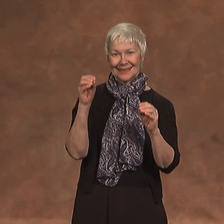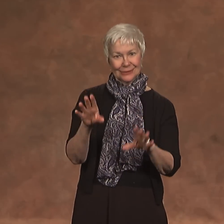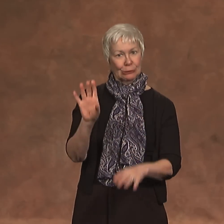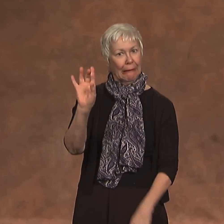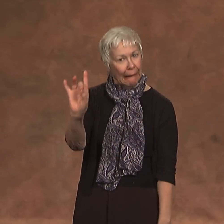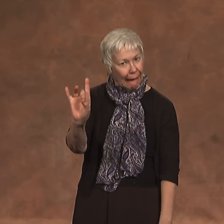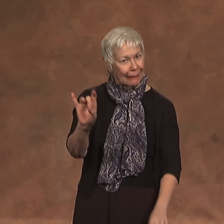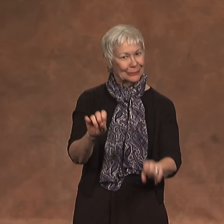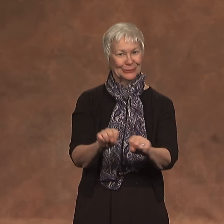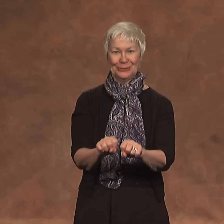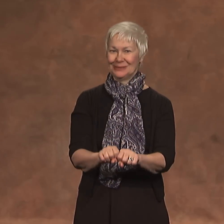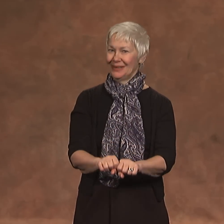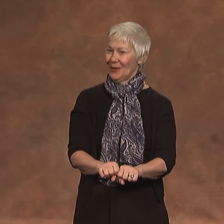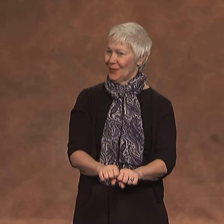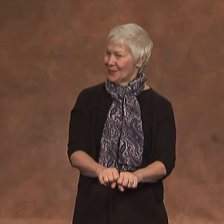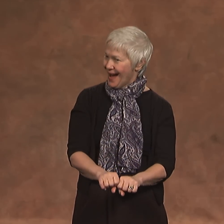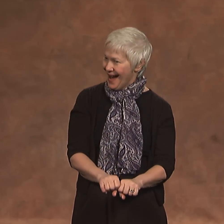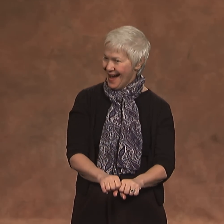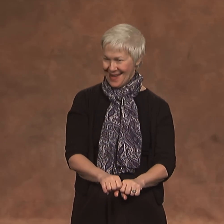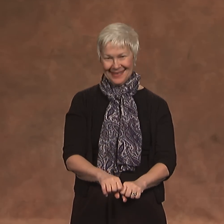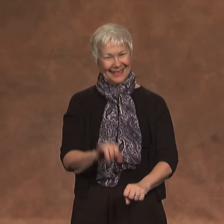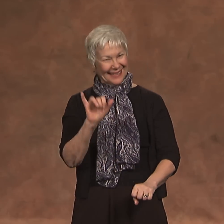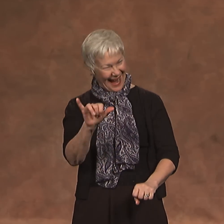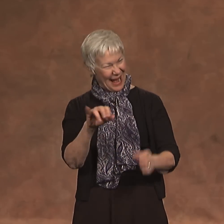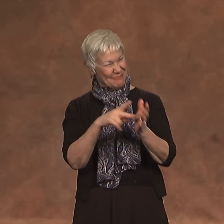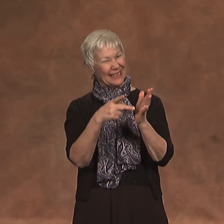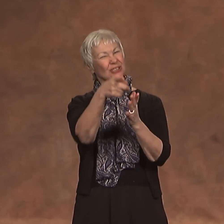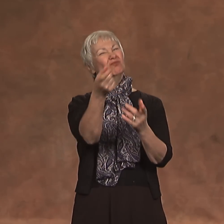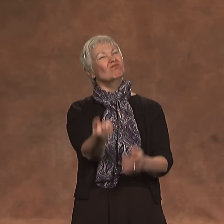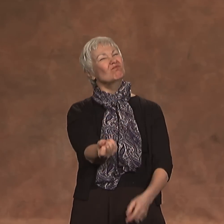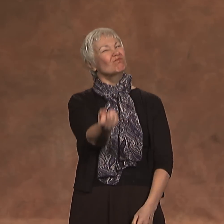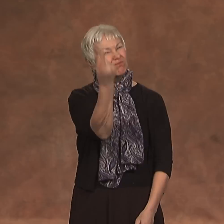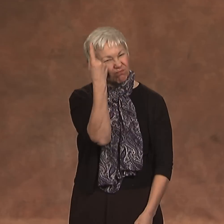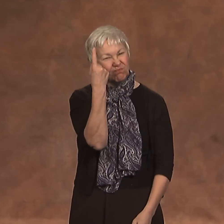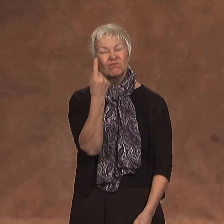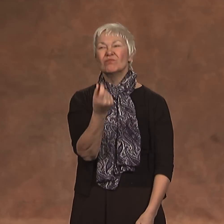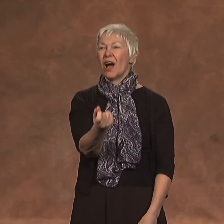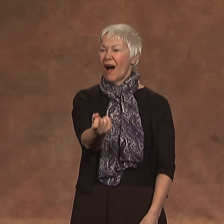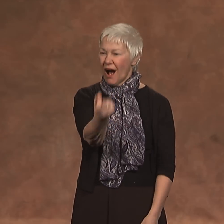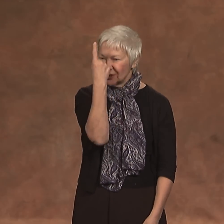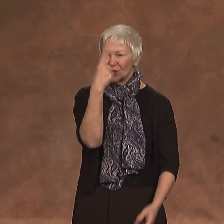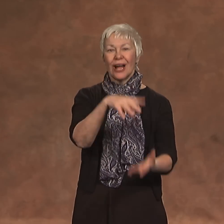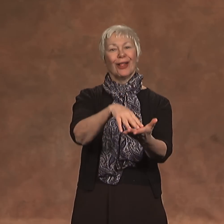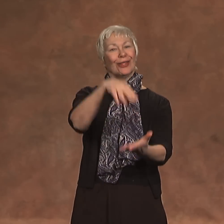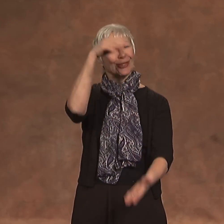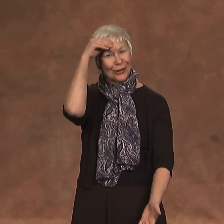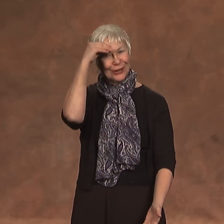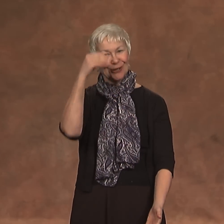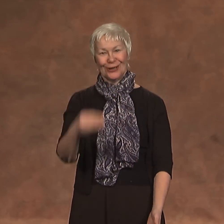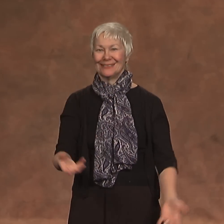the teacher that there are actually 8 shoes, which is evidence that she understands the lesson that she's